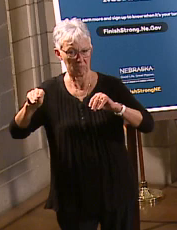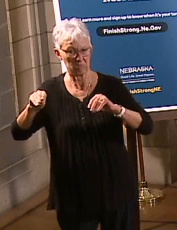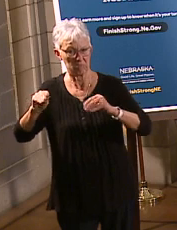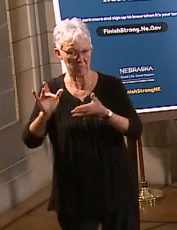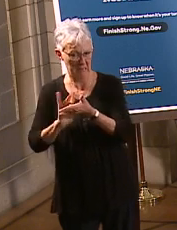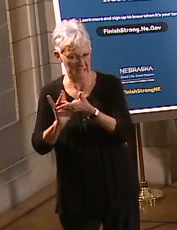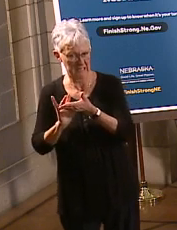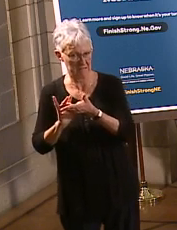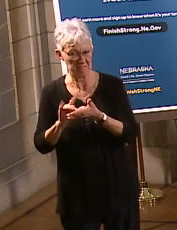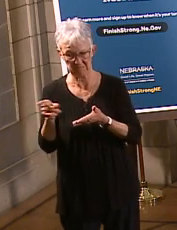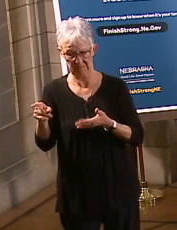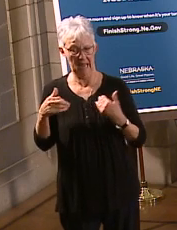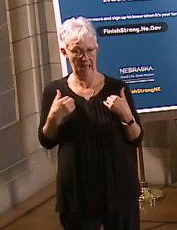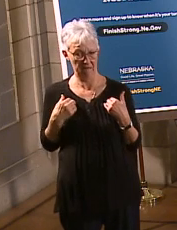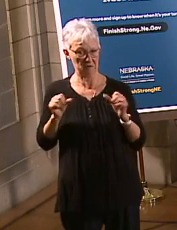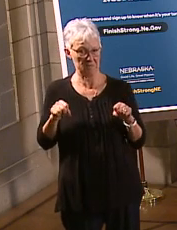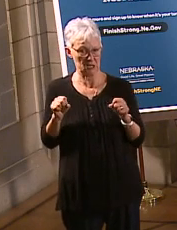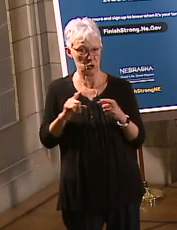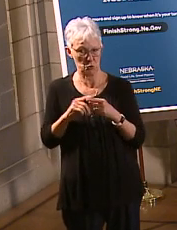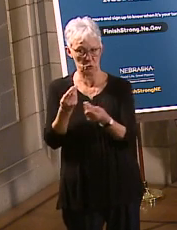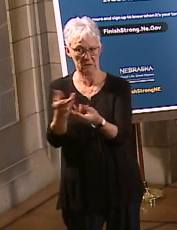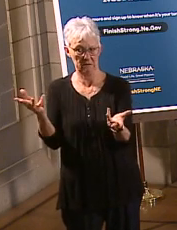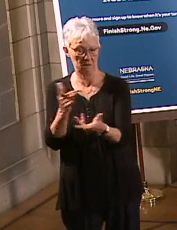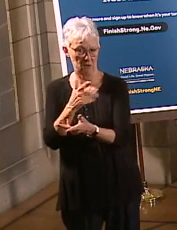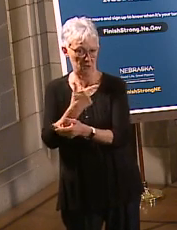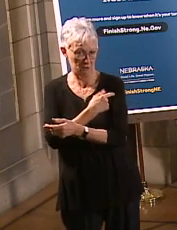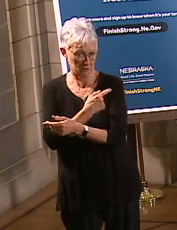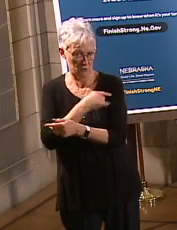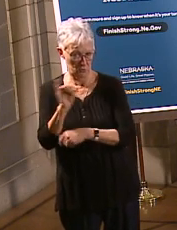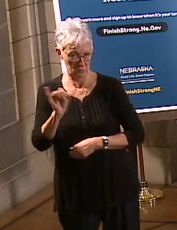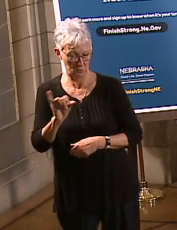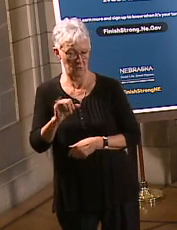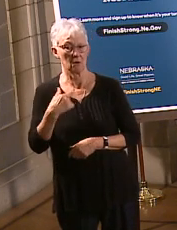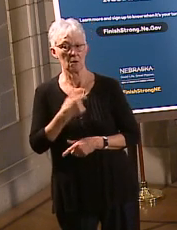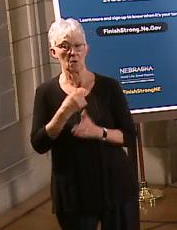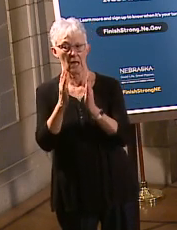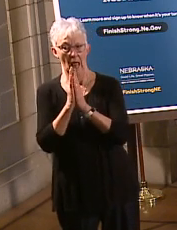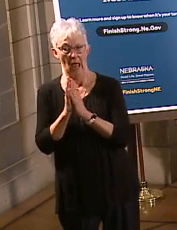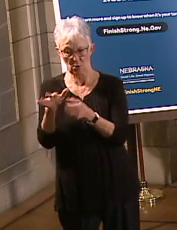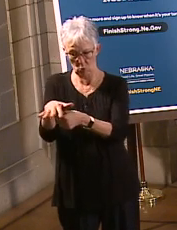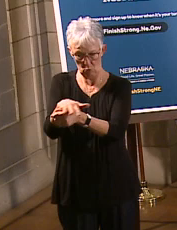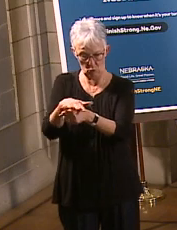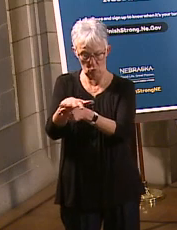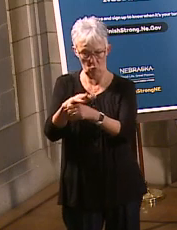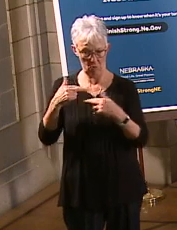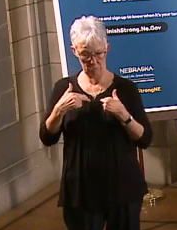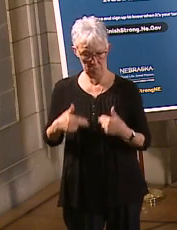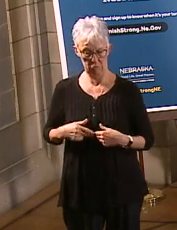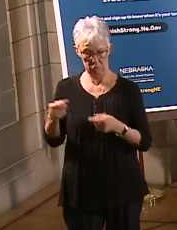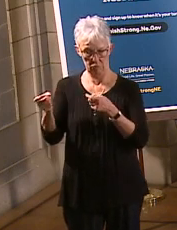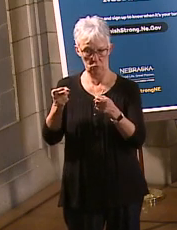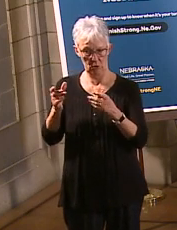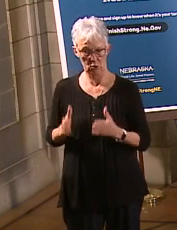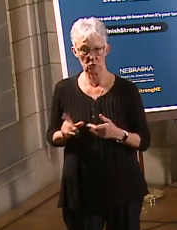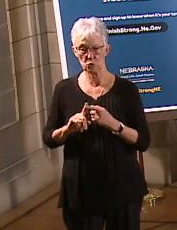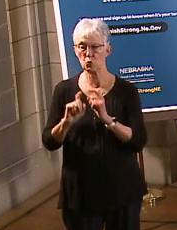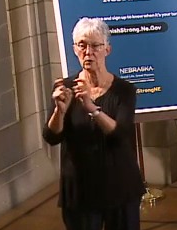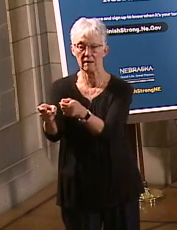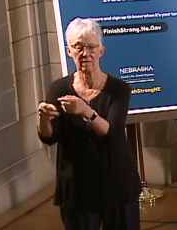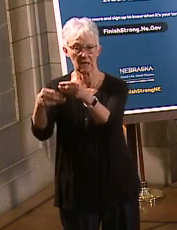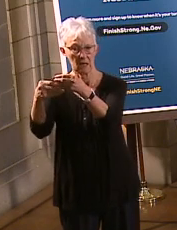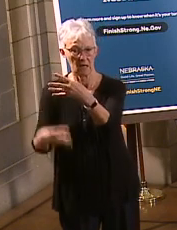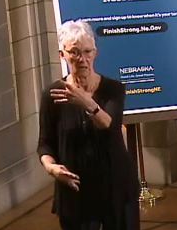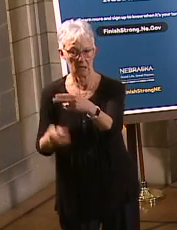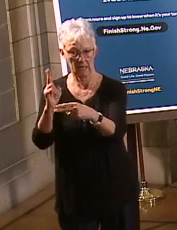we had the systems in place to be able to talk to the pharmacies and to the state, we've asked local public health directors to submit lists to those pharmacies of people who would be